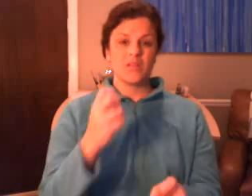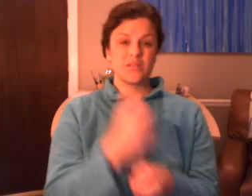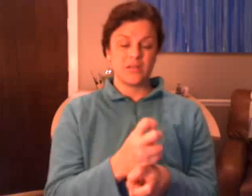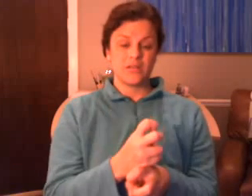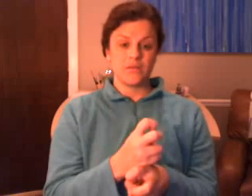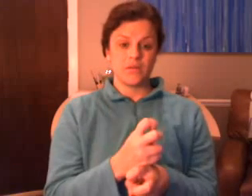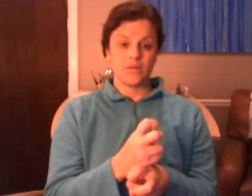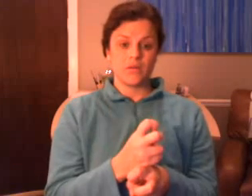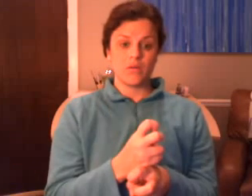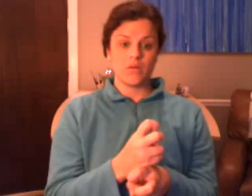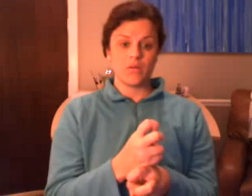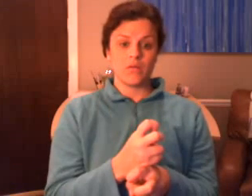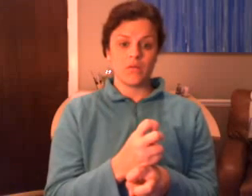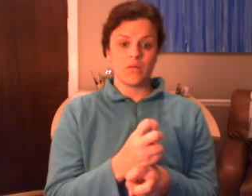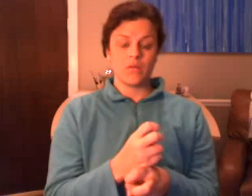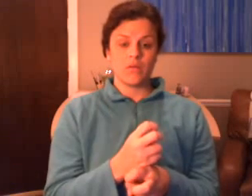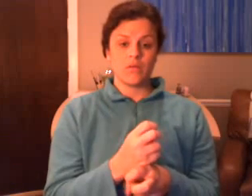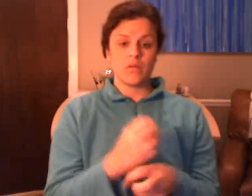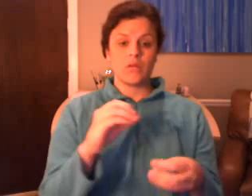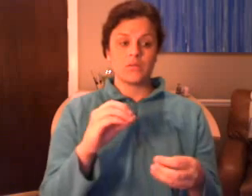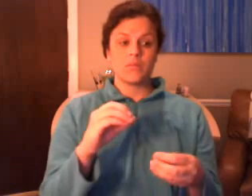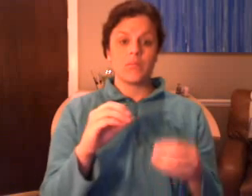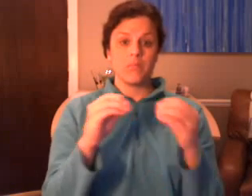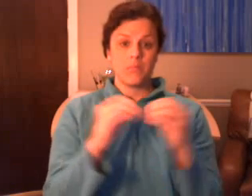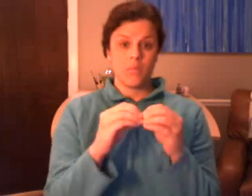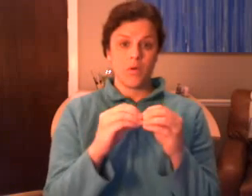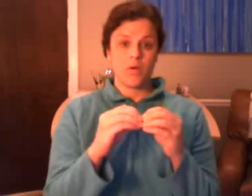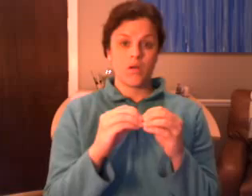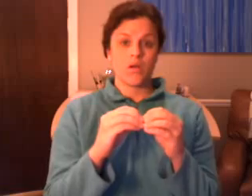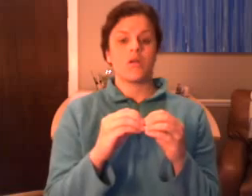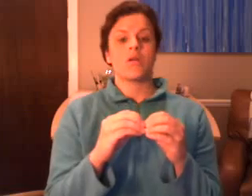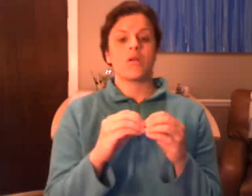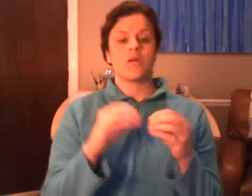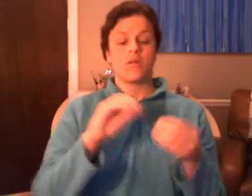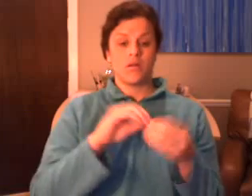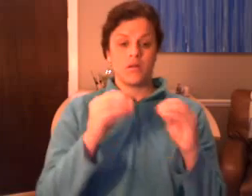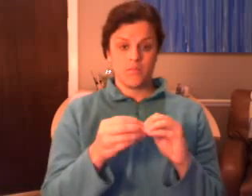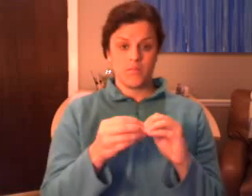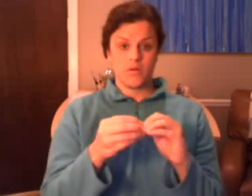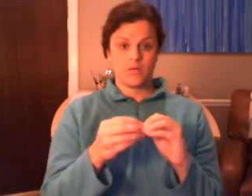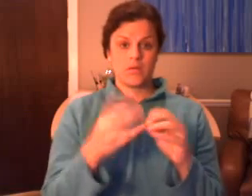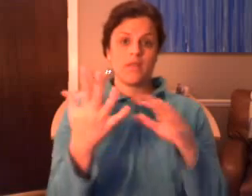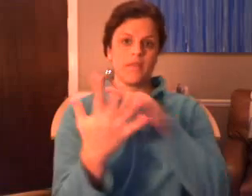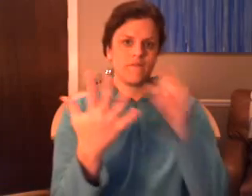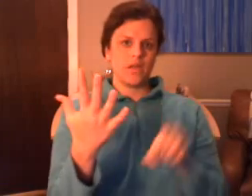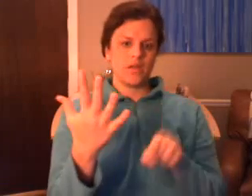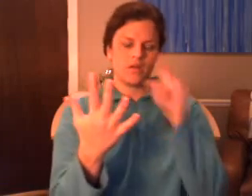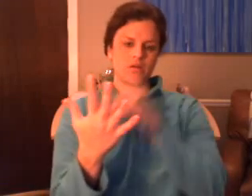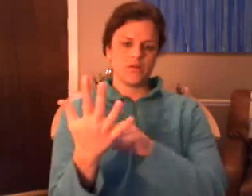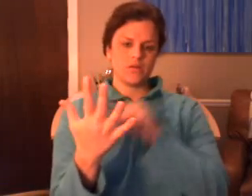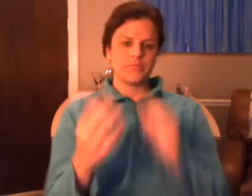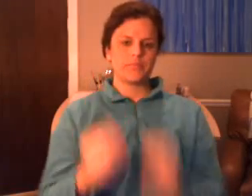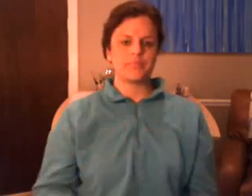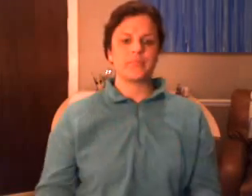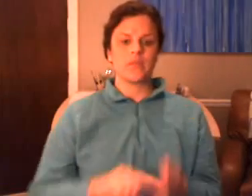figures, so you can't necessarily do it on your fingers. So let's get started with this problem. Actually, my phone is ringing, but I'm going to